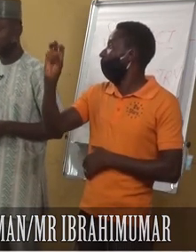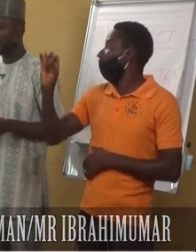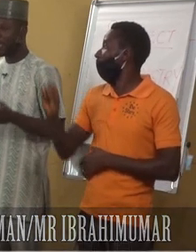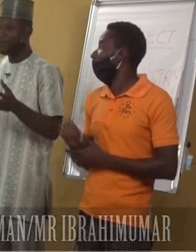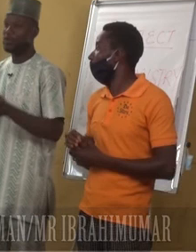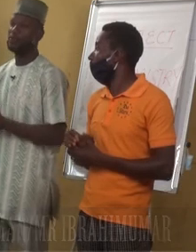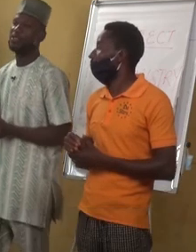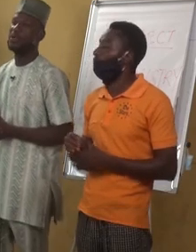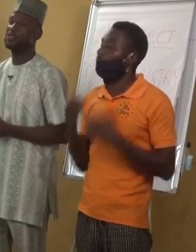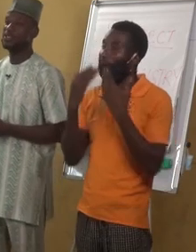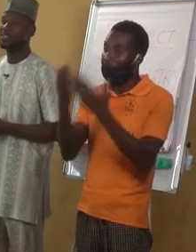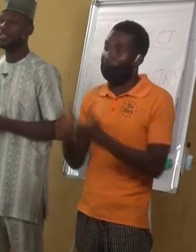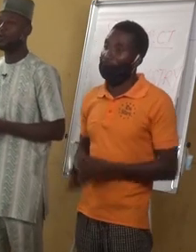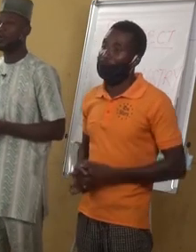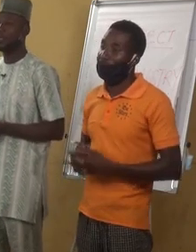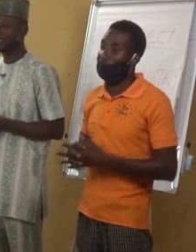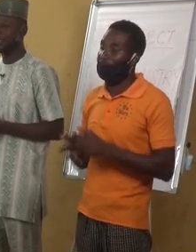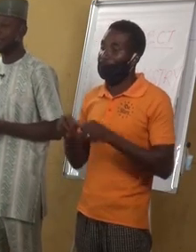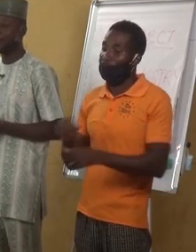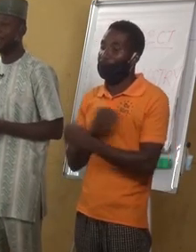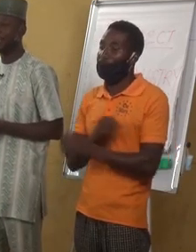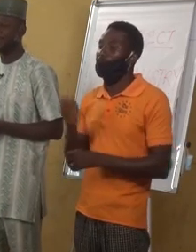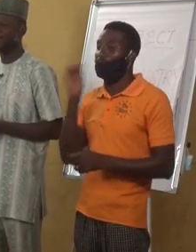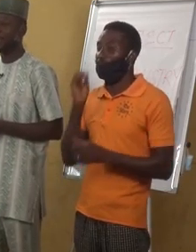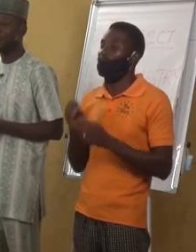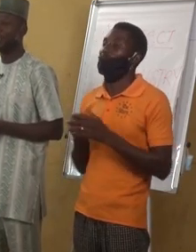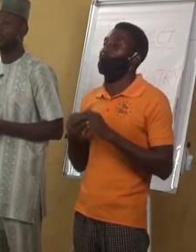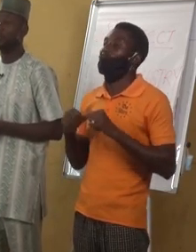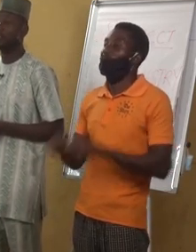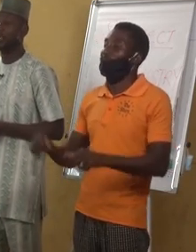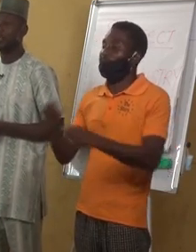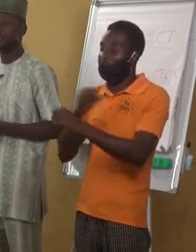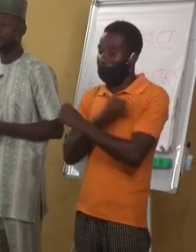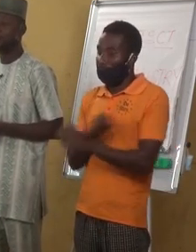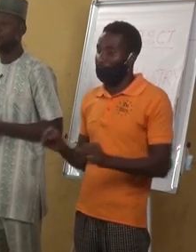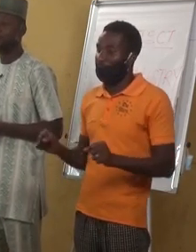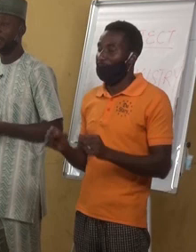070-36-20-28-42. Have a wonderful day, my students. Stay home, stay safe, and then abide by the rules and